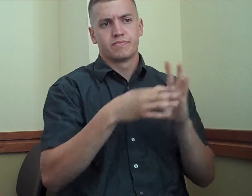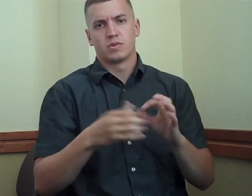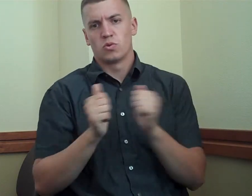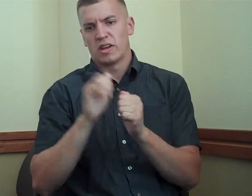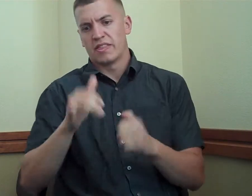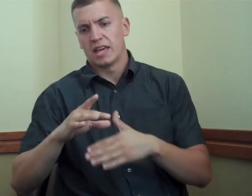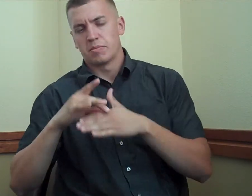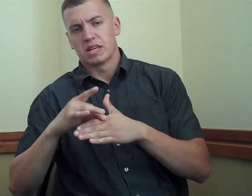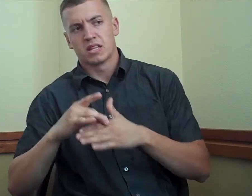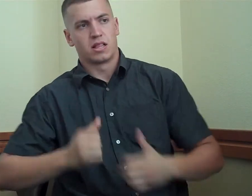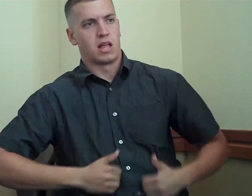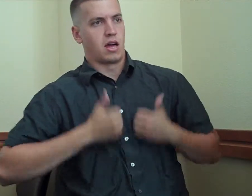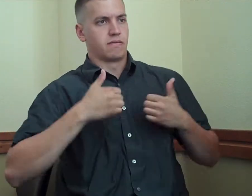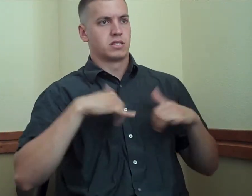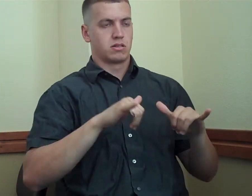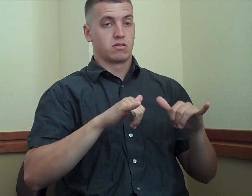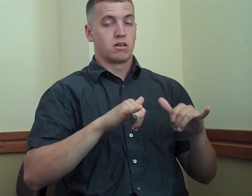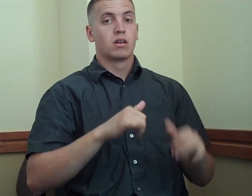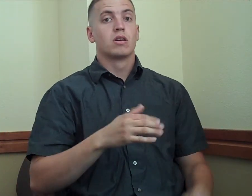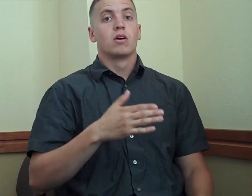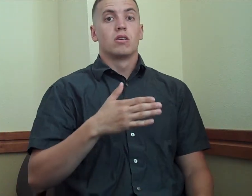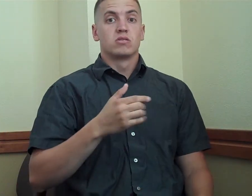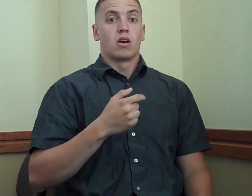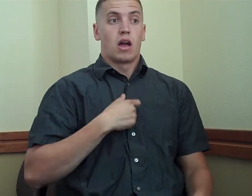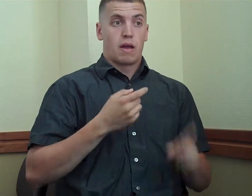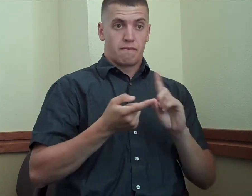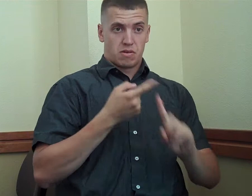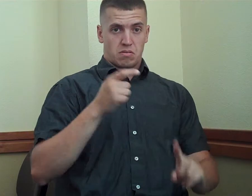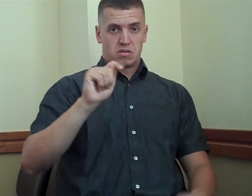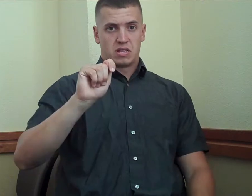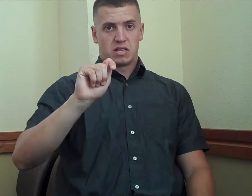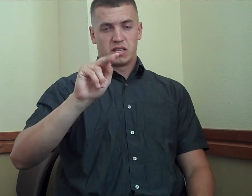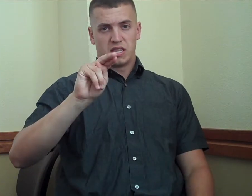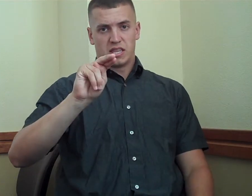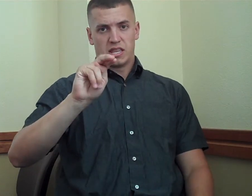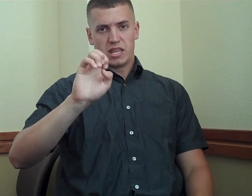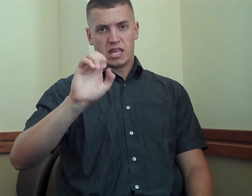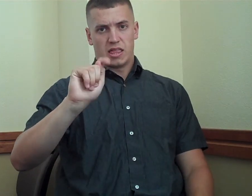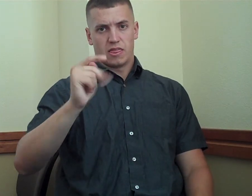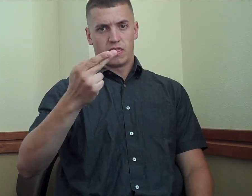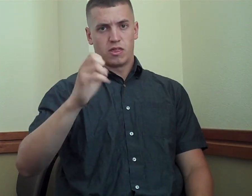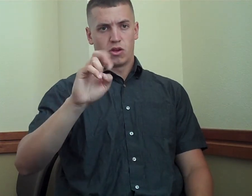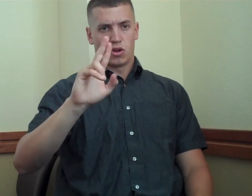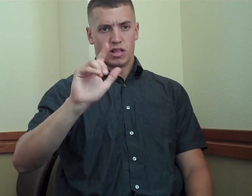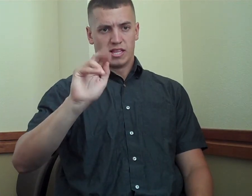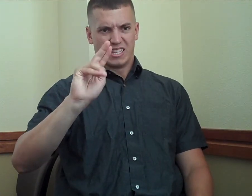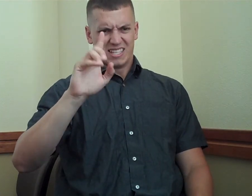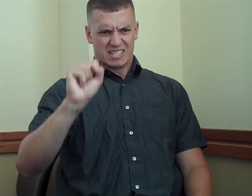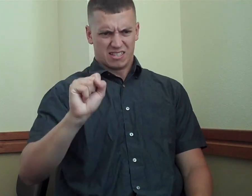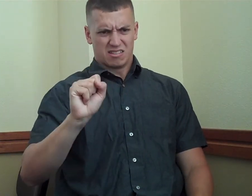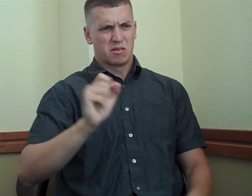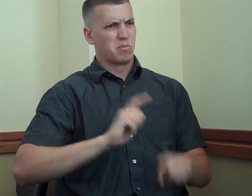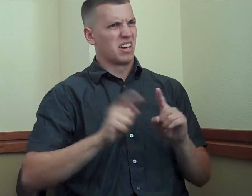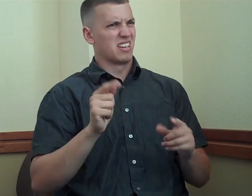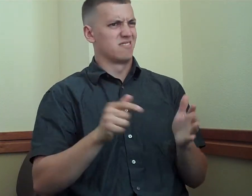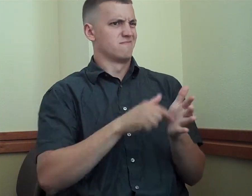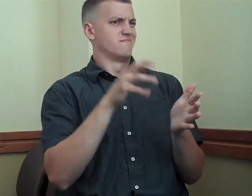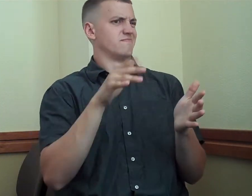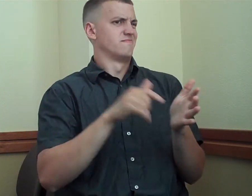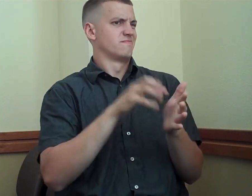In the Netherlands, where I come from, you actually never see a pig, which is really strange, because on a population of 16 million people, we have 12 million